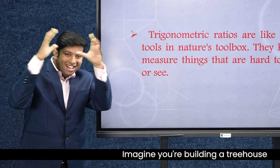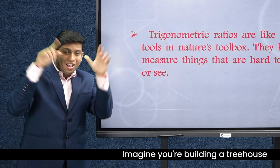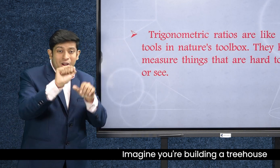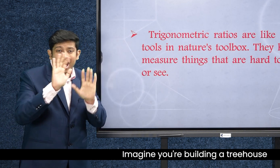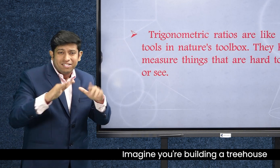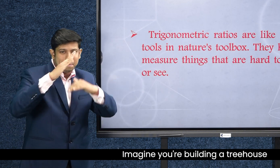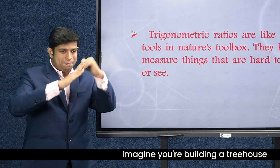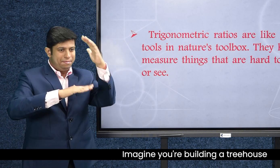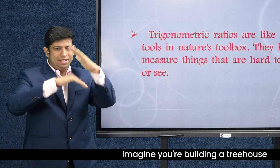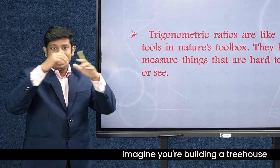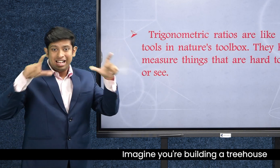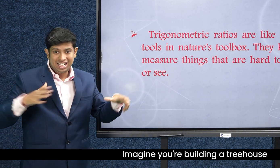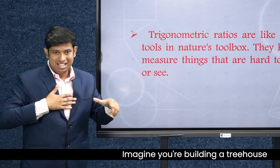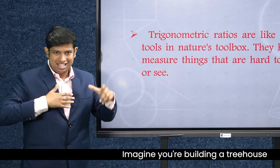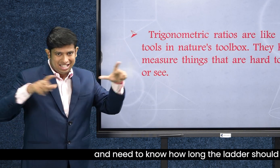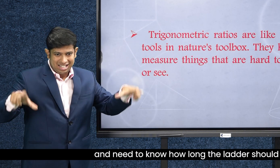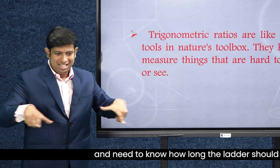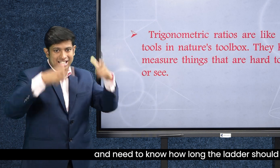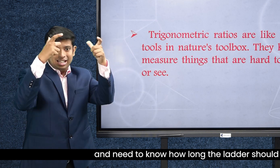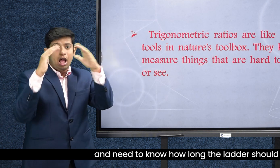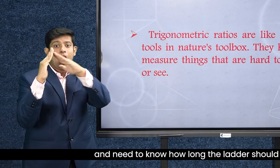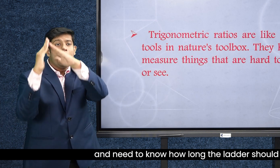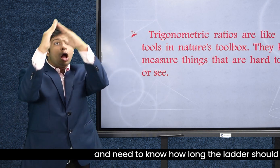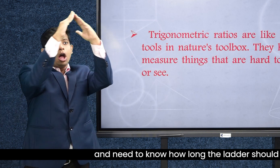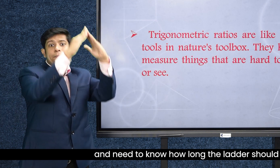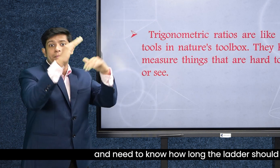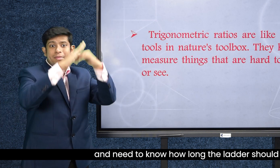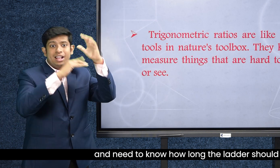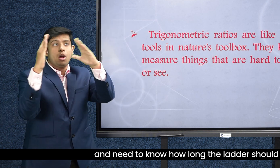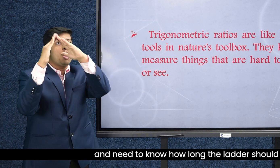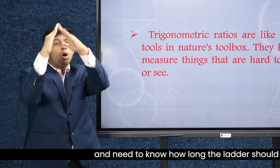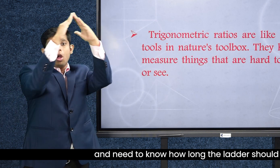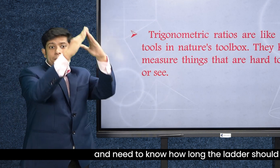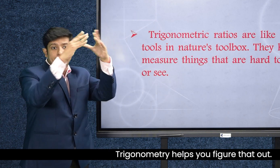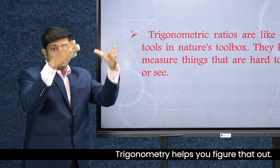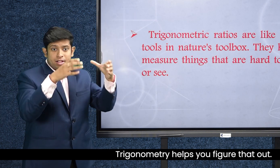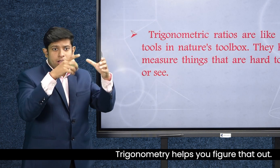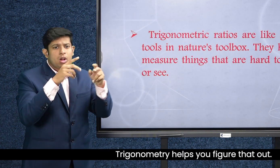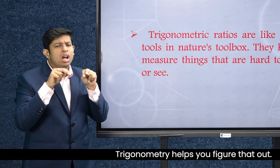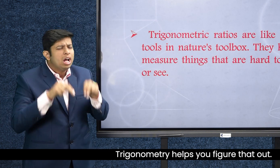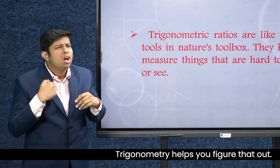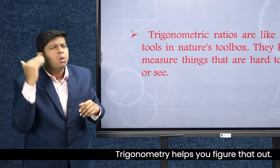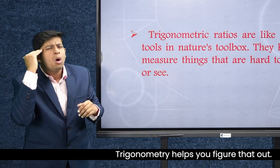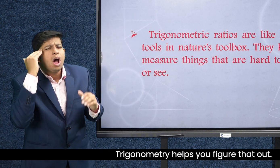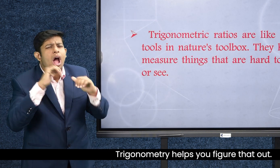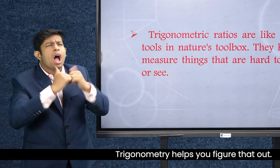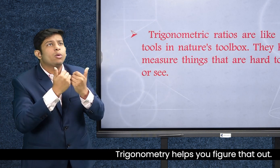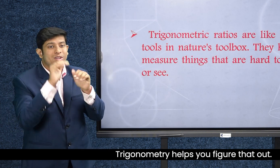Imagine you are building a tree house and need to know how long the ladder should be. Trigonometry helps you figure that